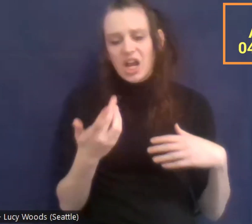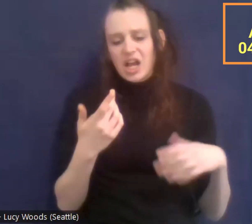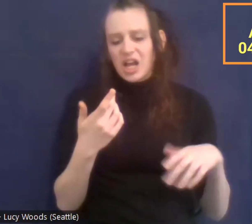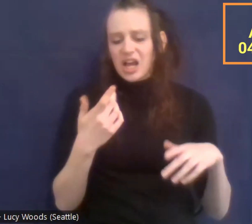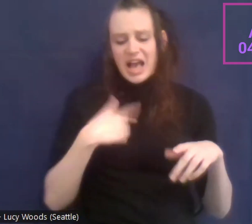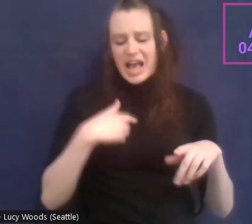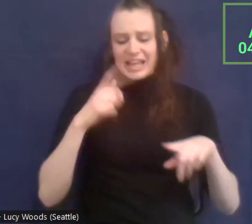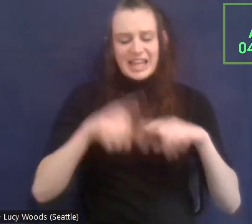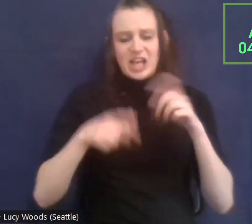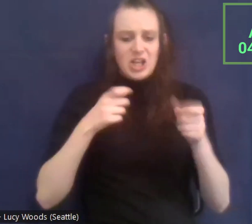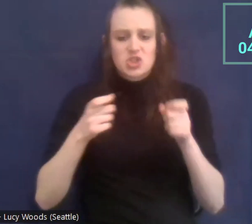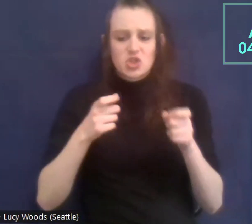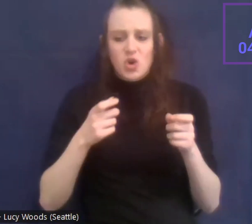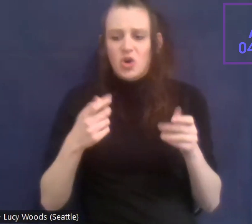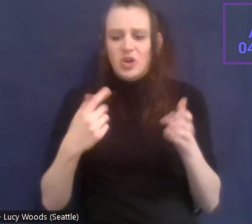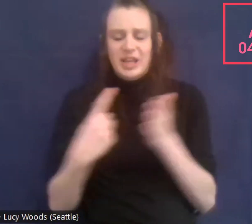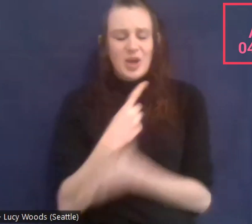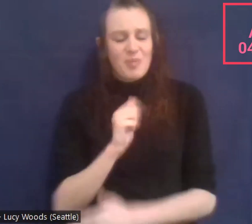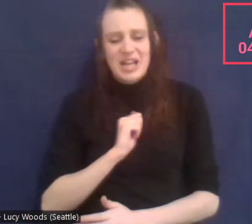right? And